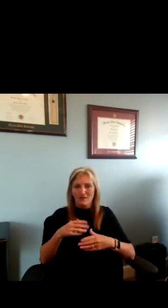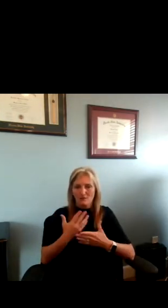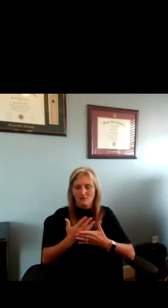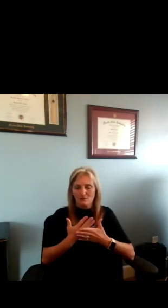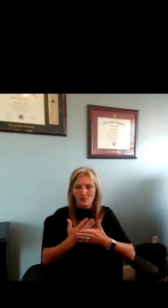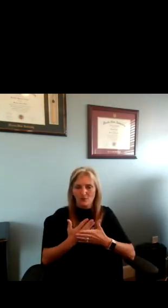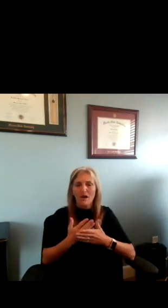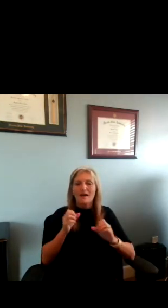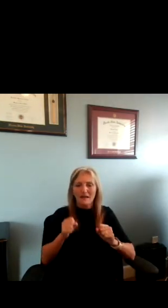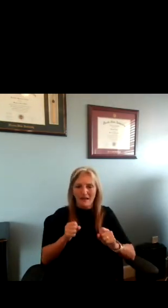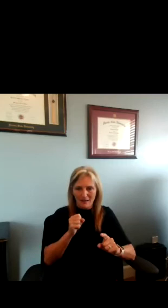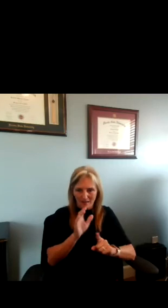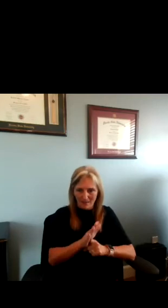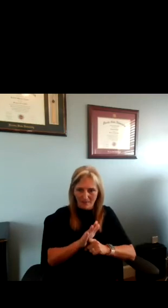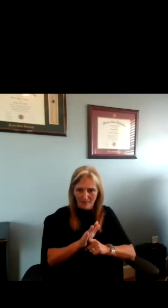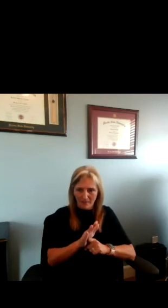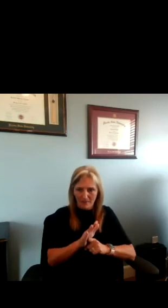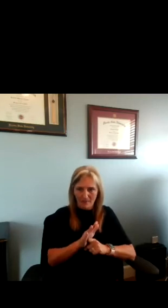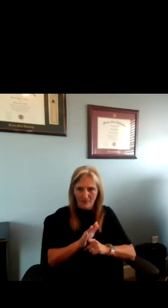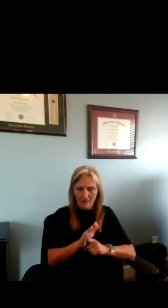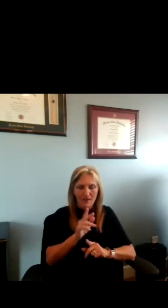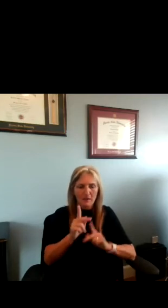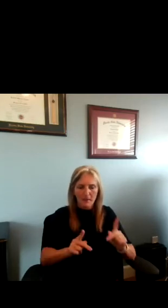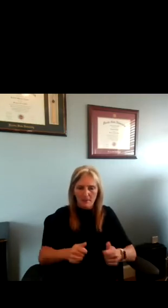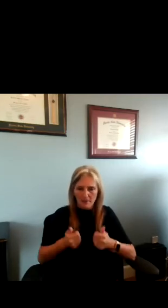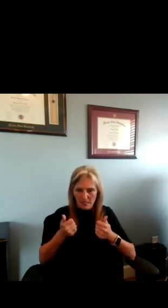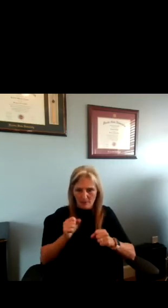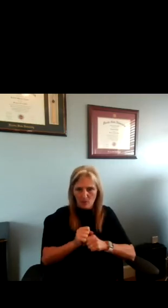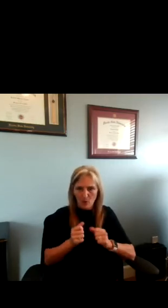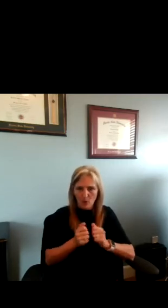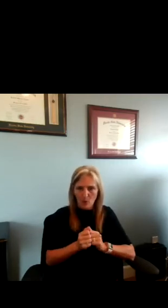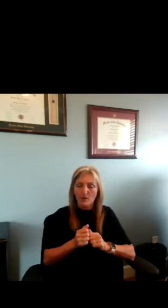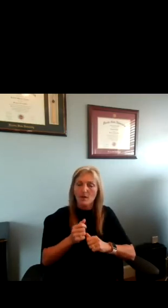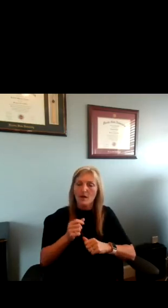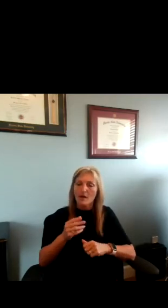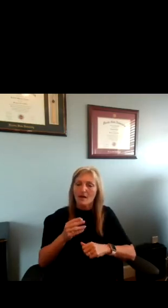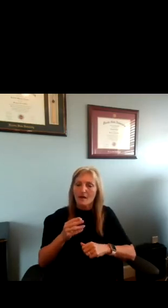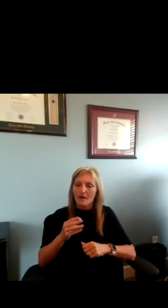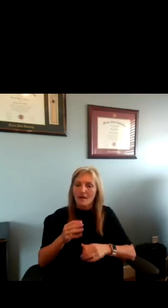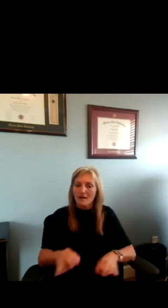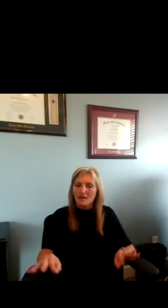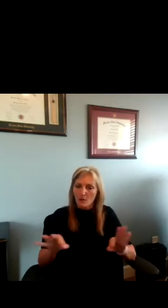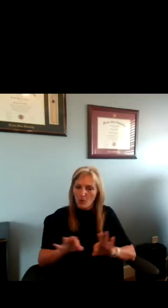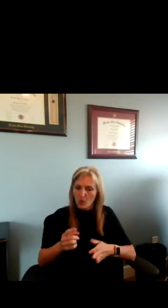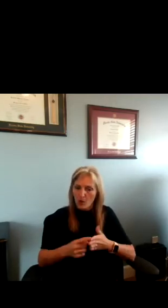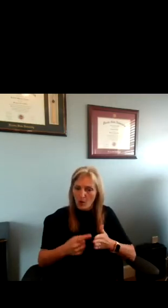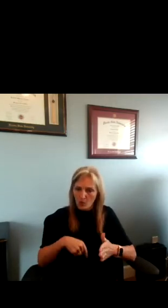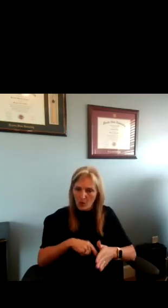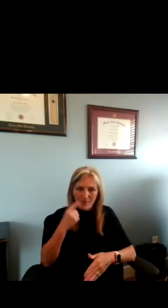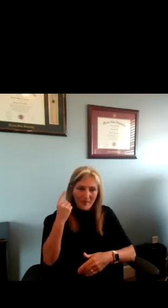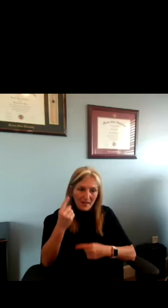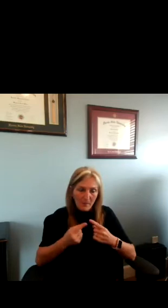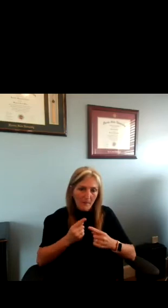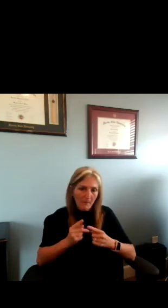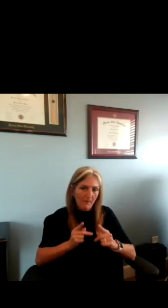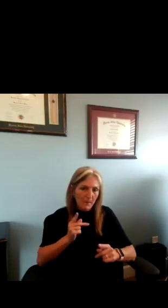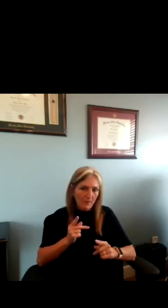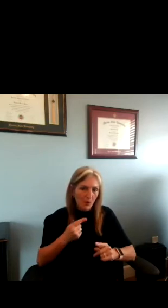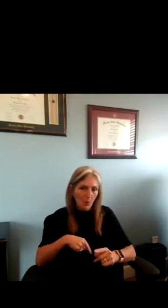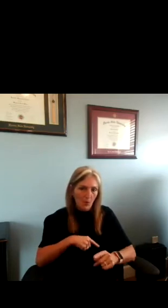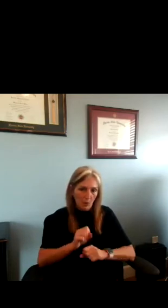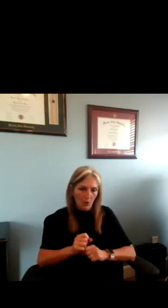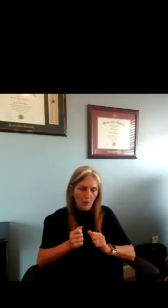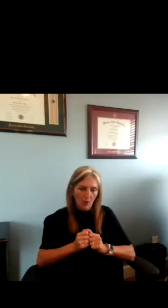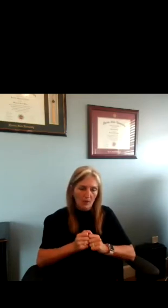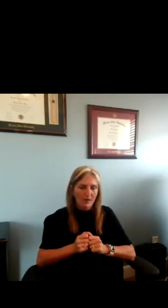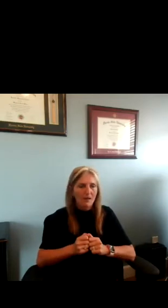an impact on the lives of the people they are working with. But it matters what we think about the people we work with. It